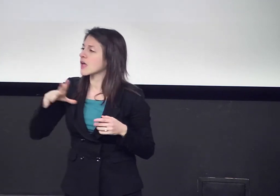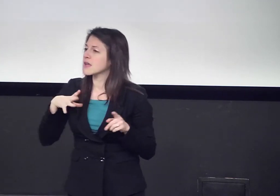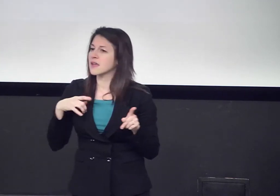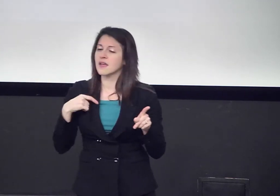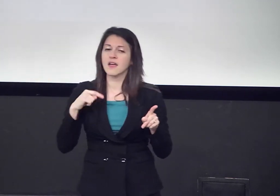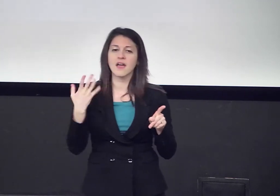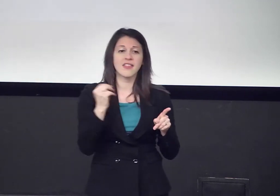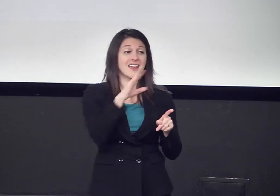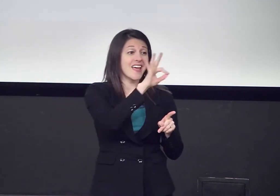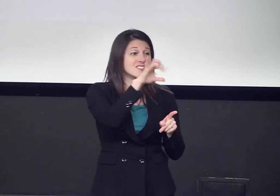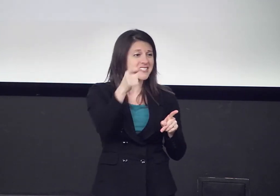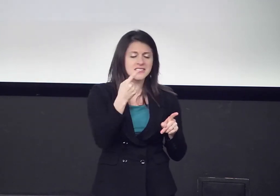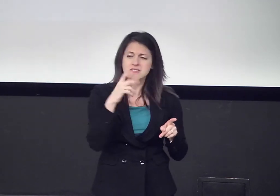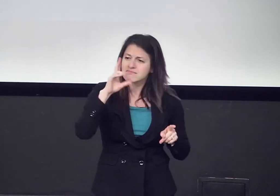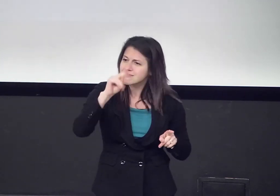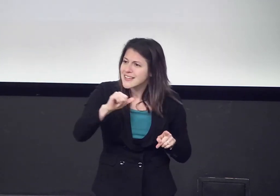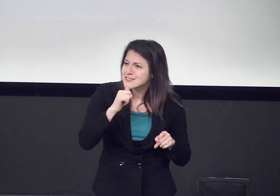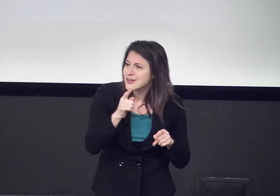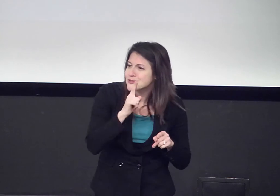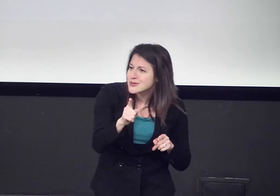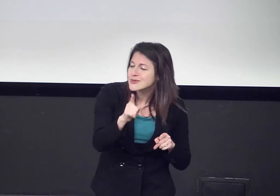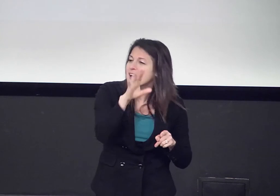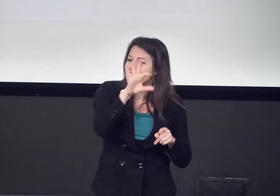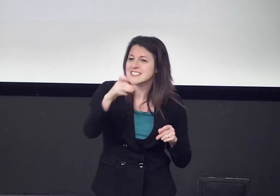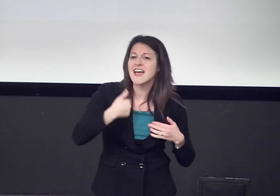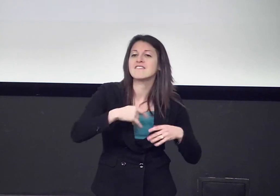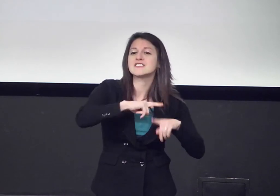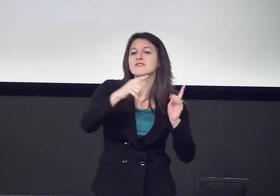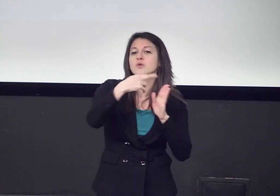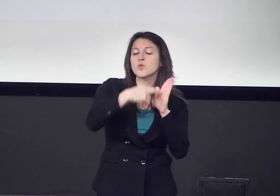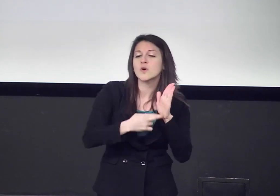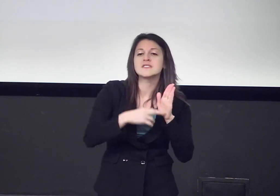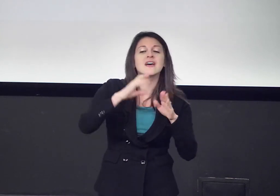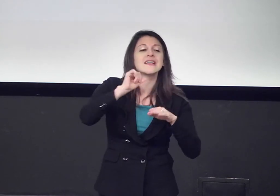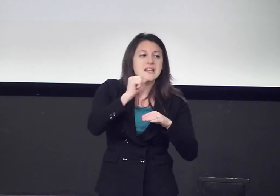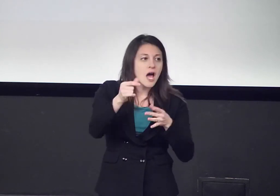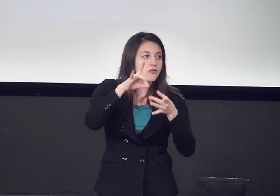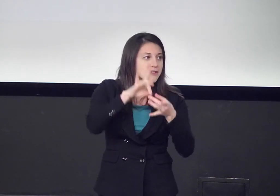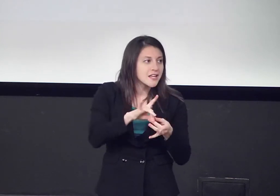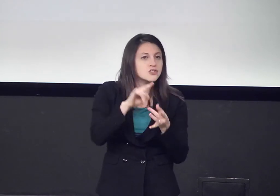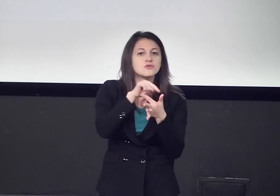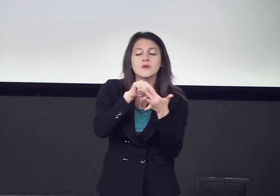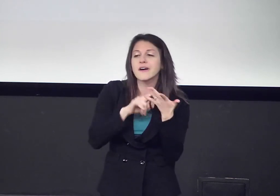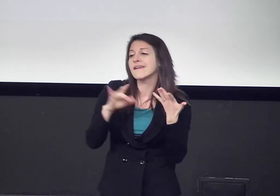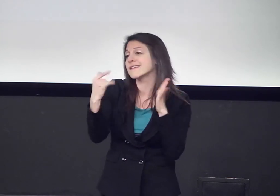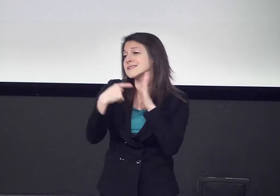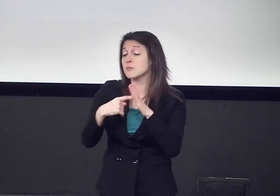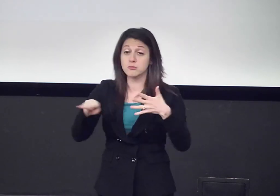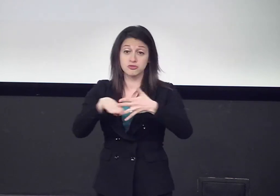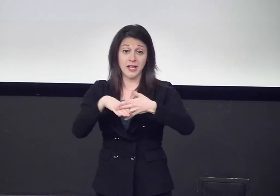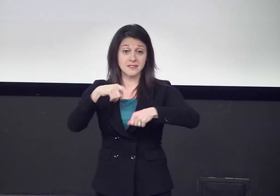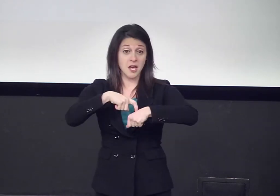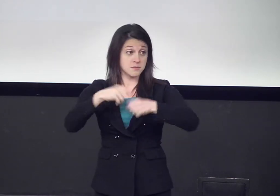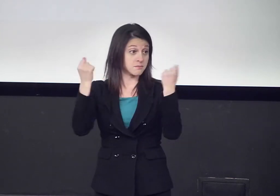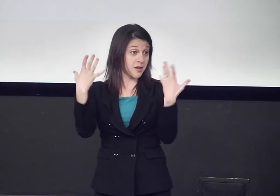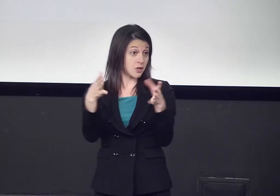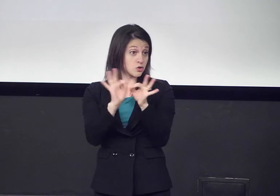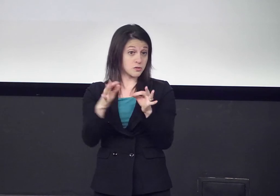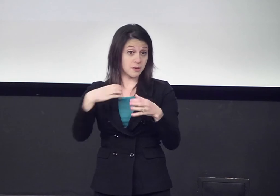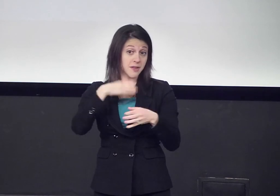tell the interpreters that these were the rules that were established and regulated by the FCC. And there were often rules that were established